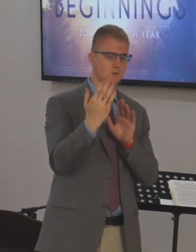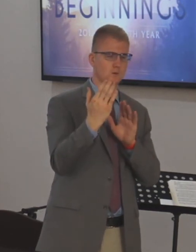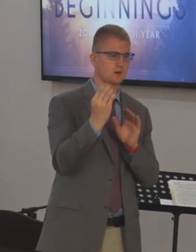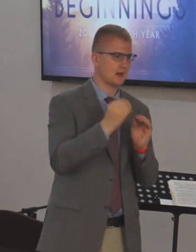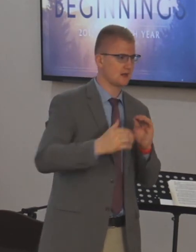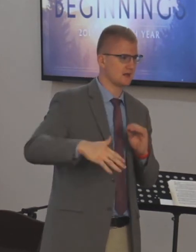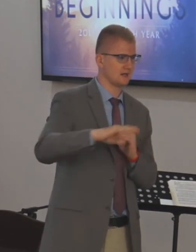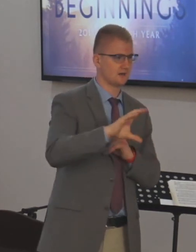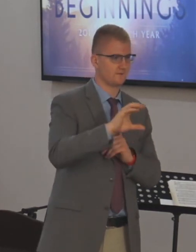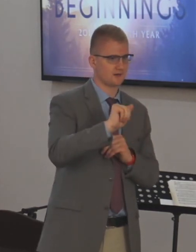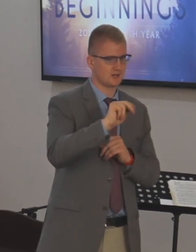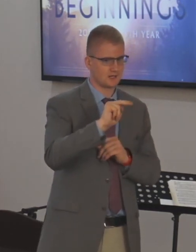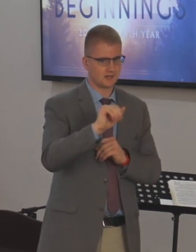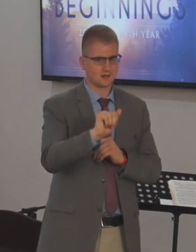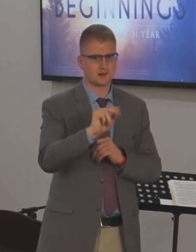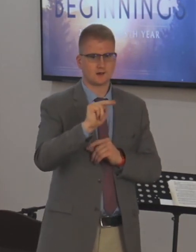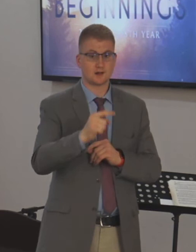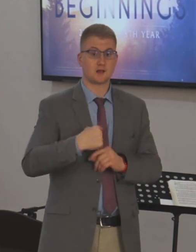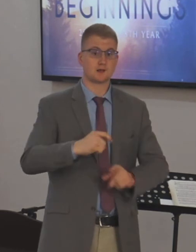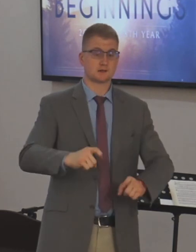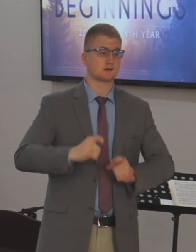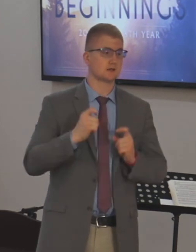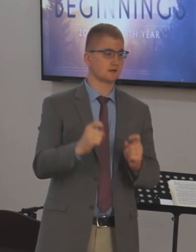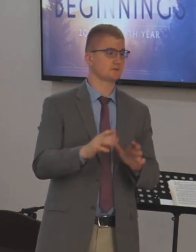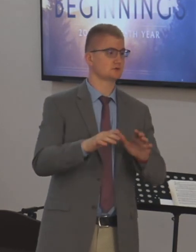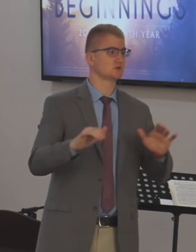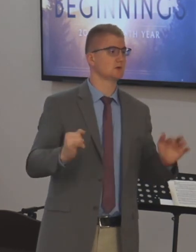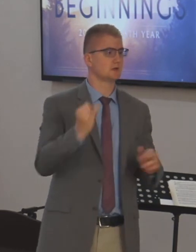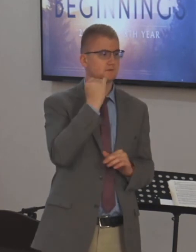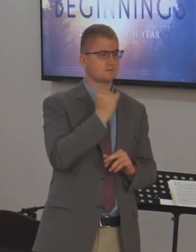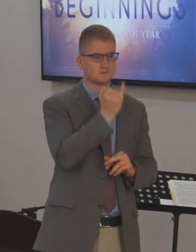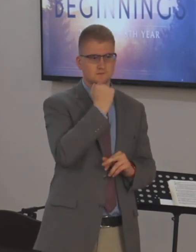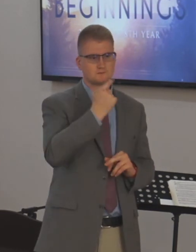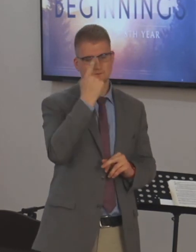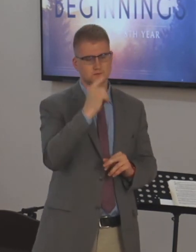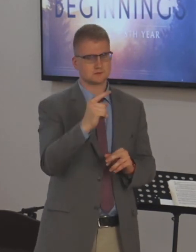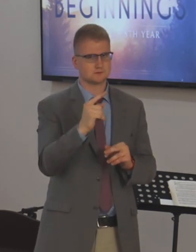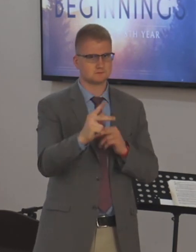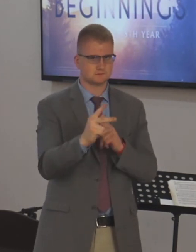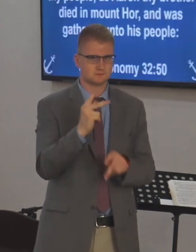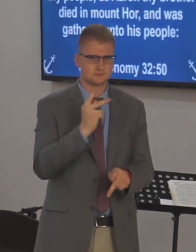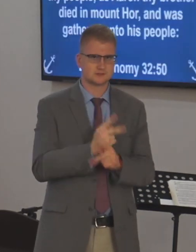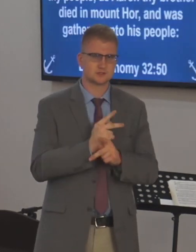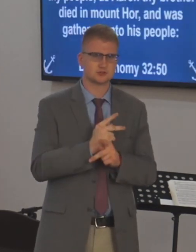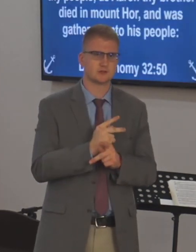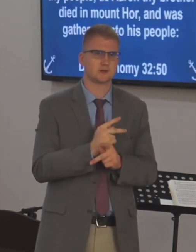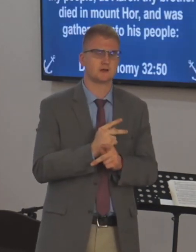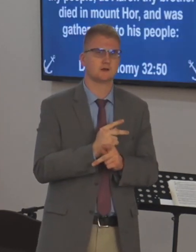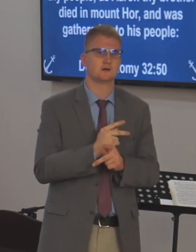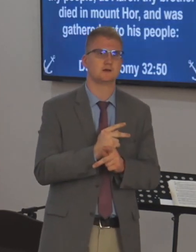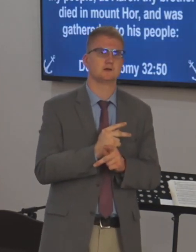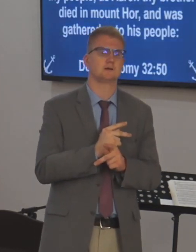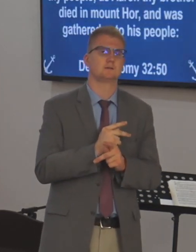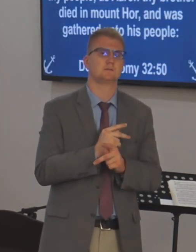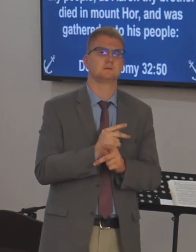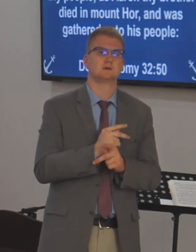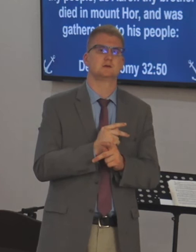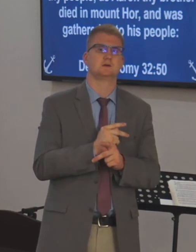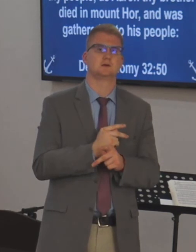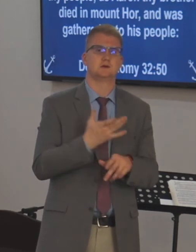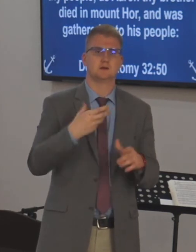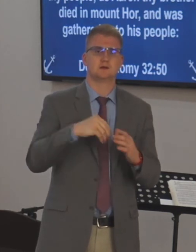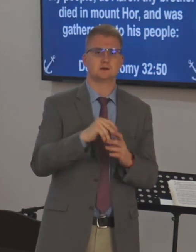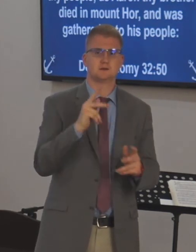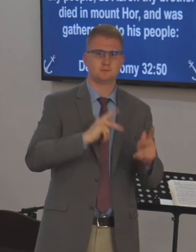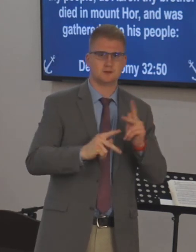the children of Israel for possession, and die in the mount whither thou goest up. And he gathered unto the people as Aaron thy